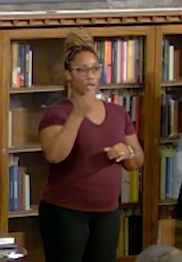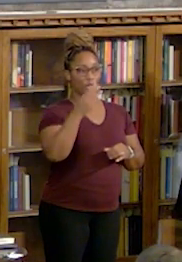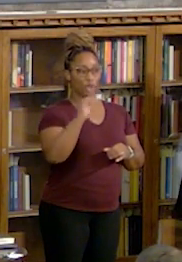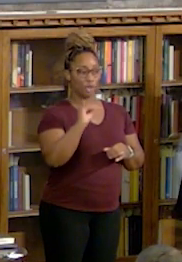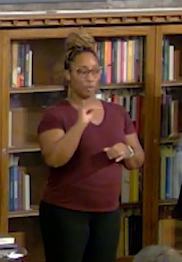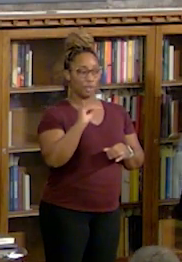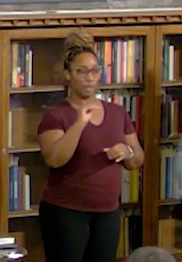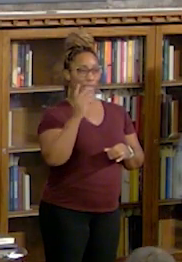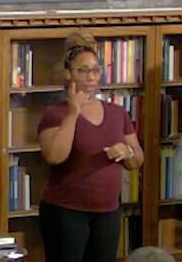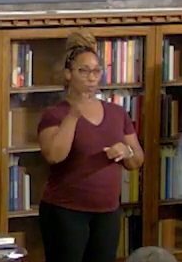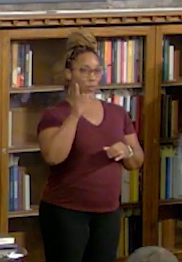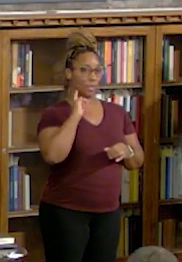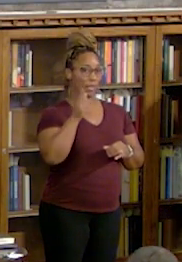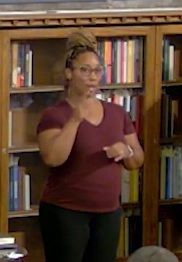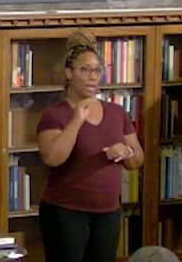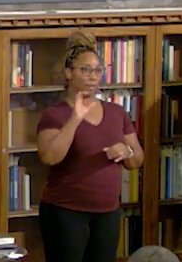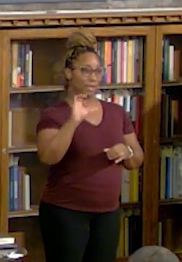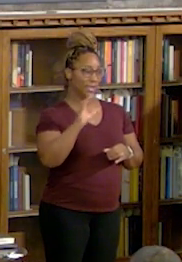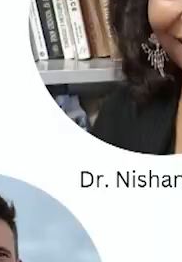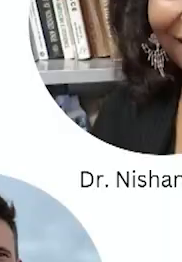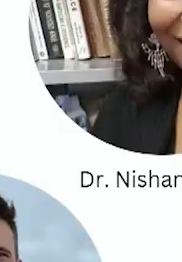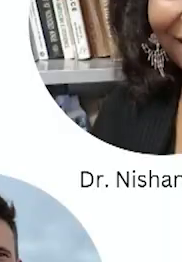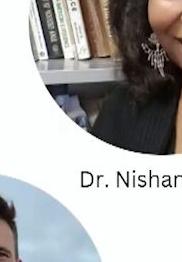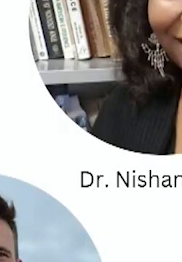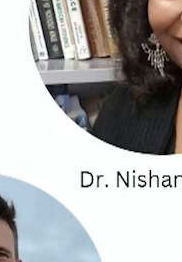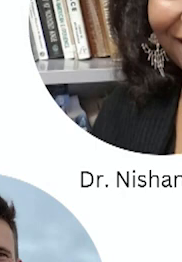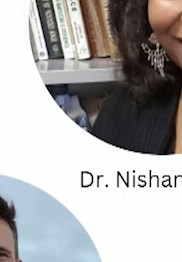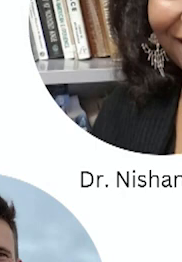moderator and this is your